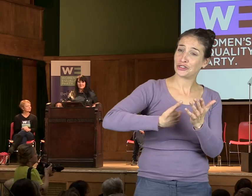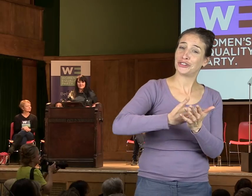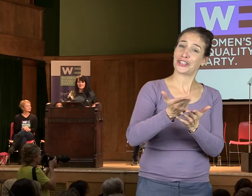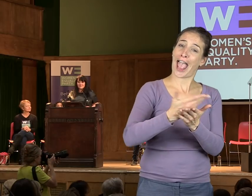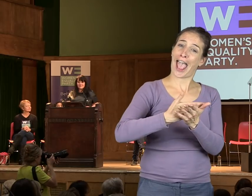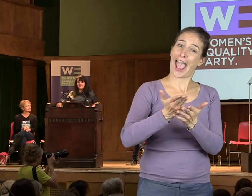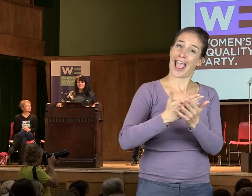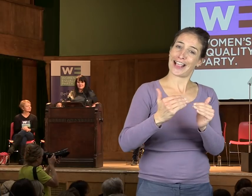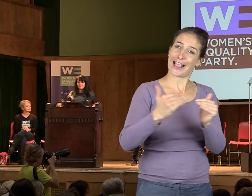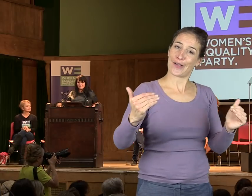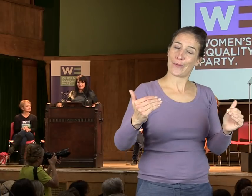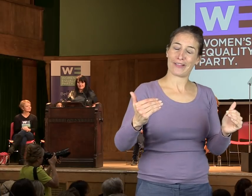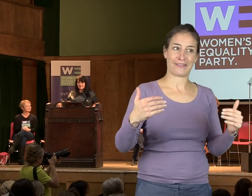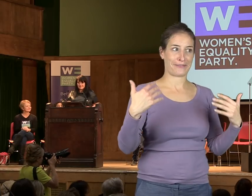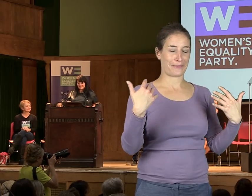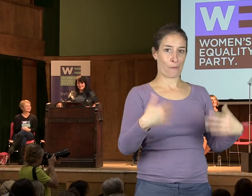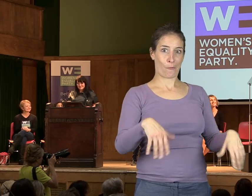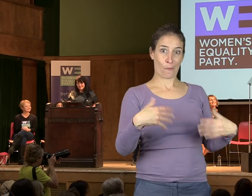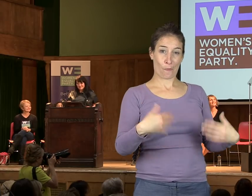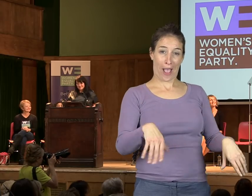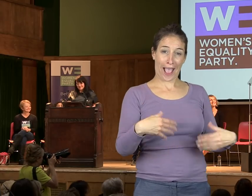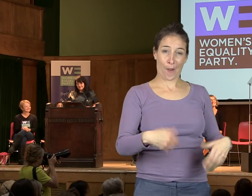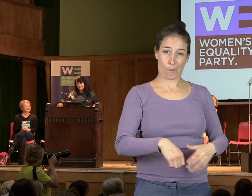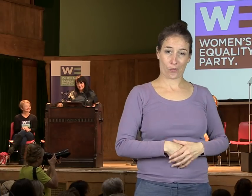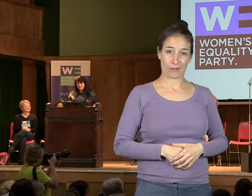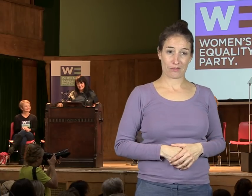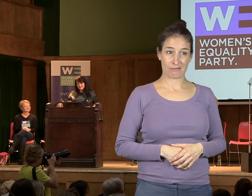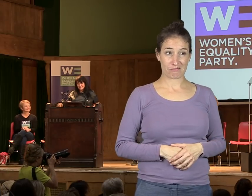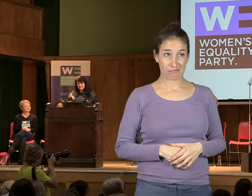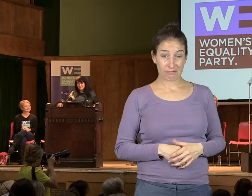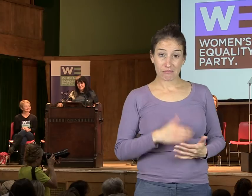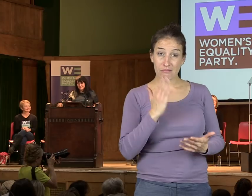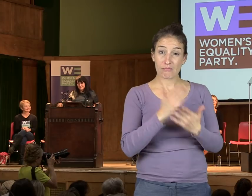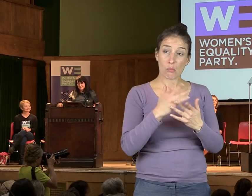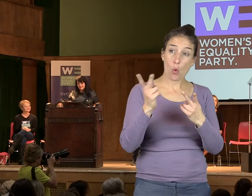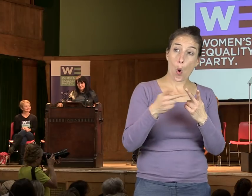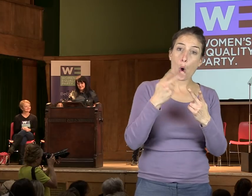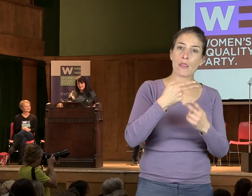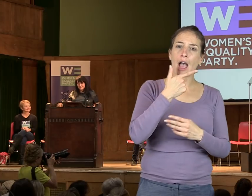equally. Wow. No other gender